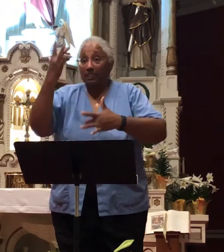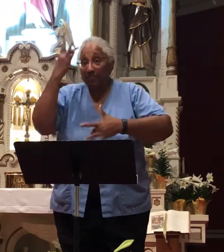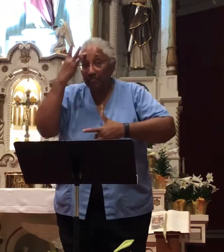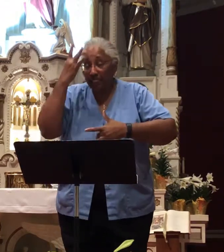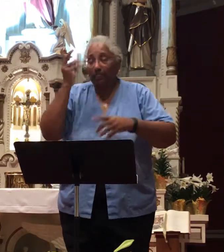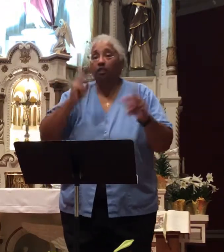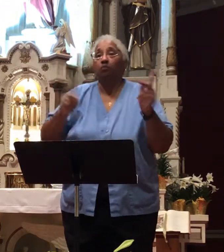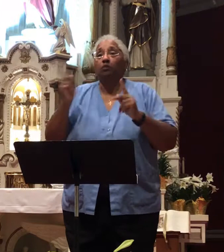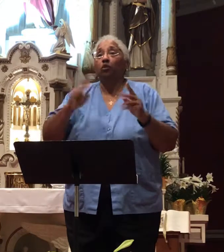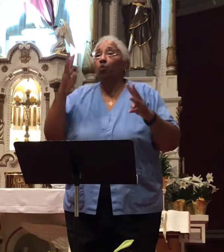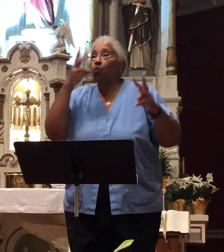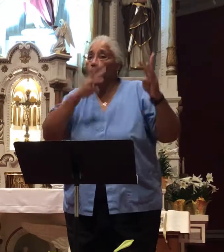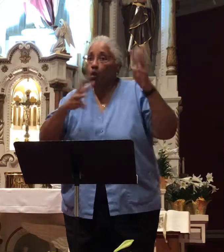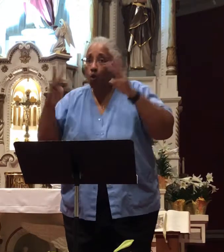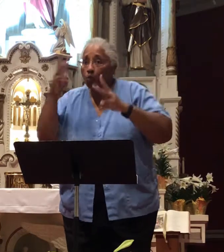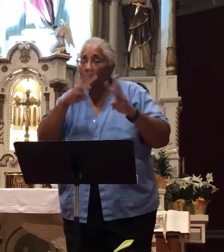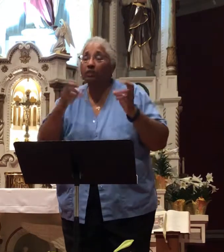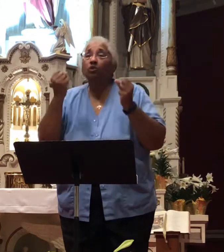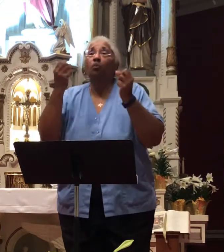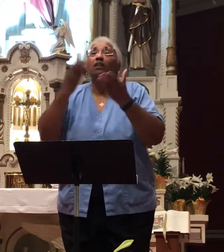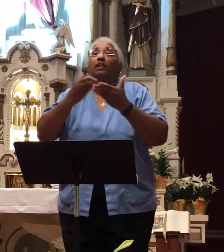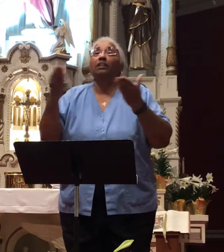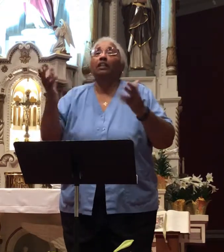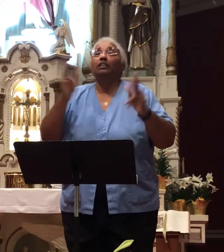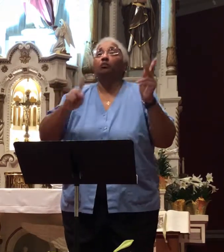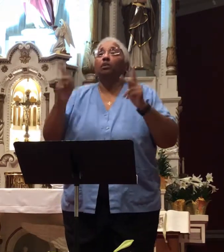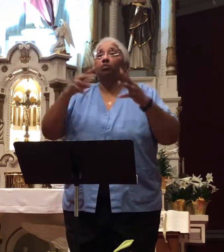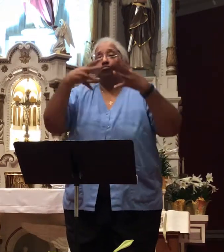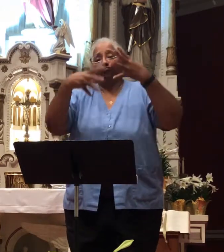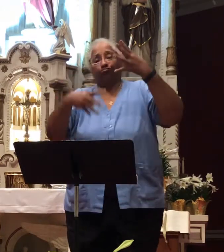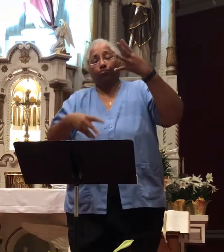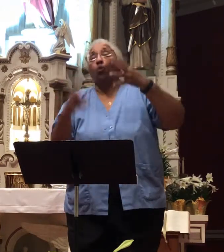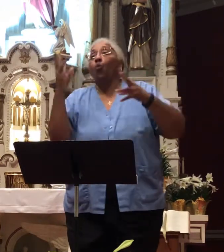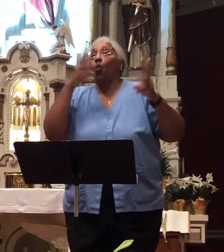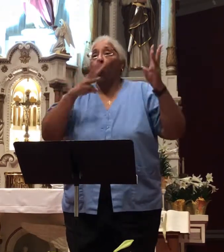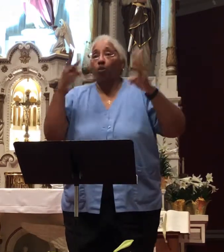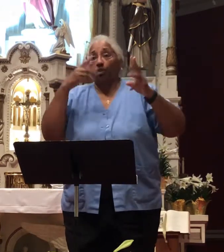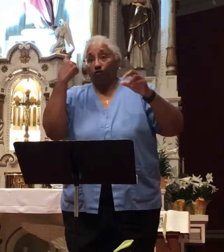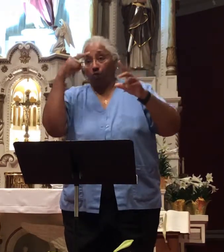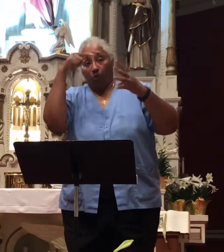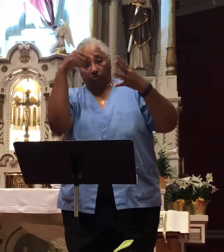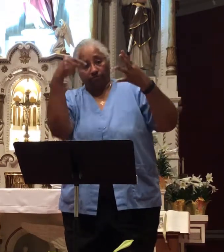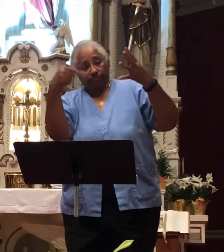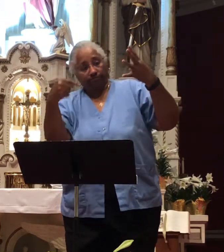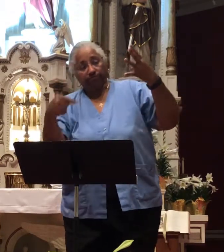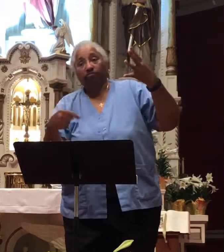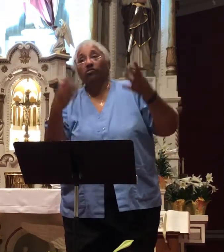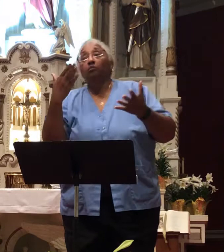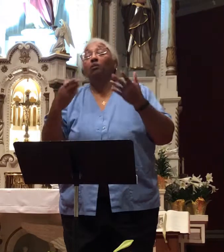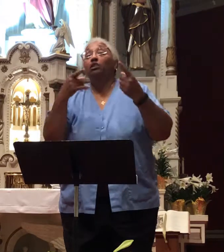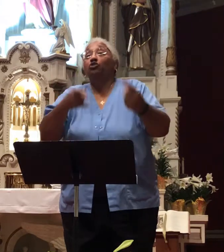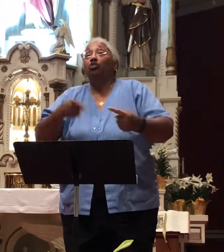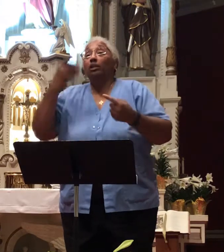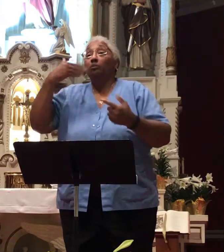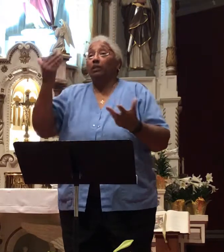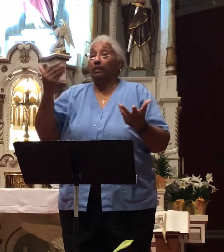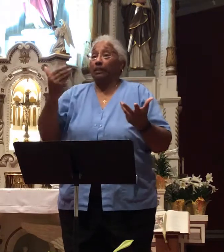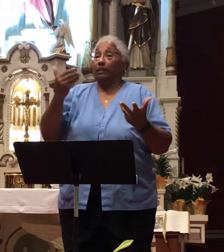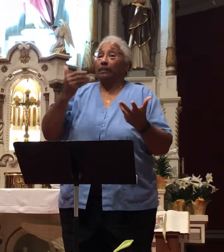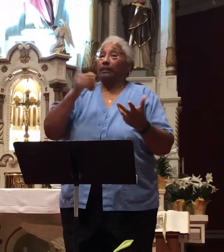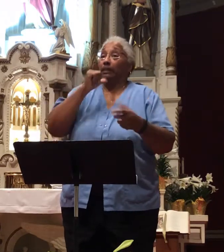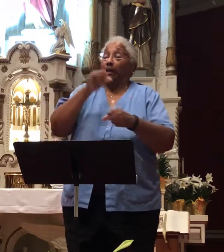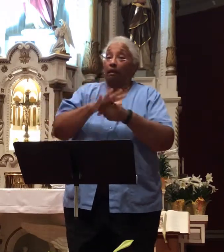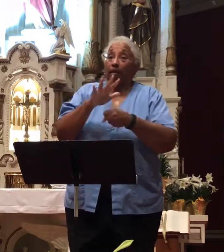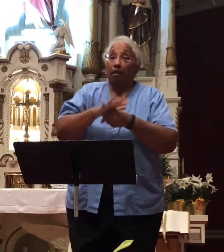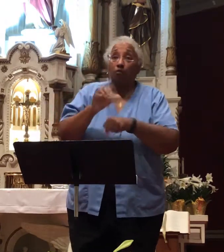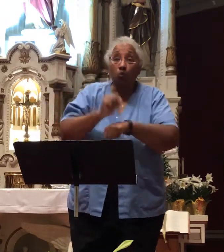and so many things that people worry about today, some that may be struggling because of lack of work and the situation that